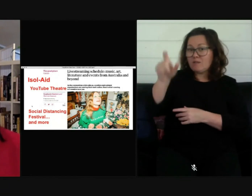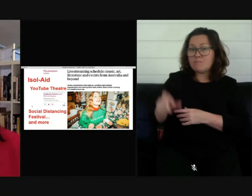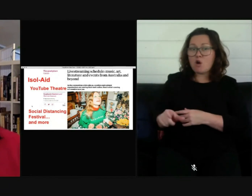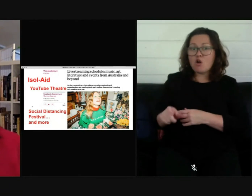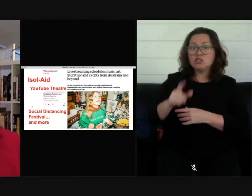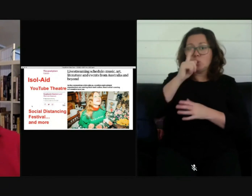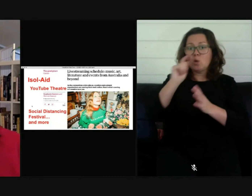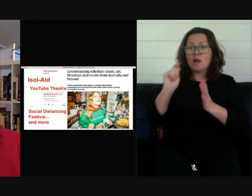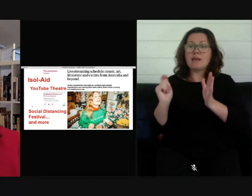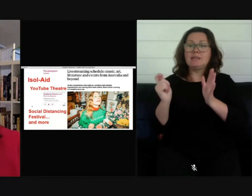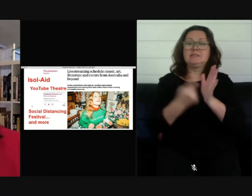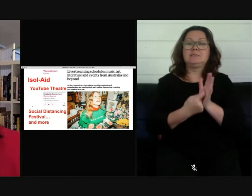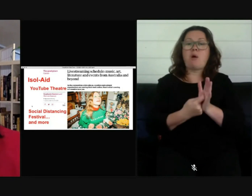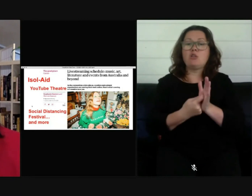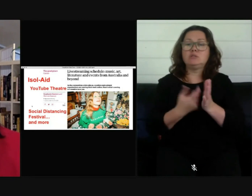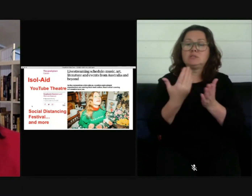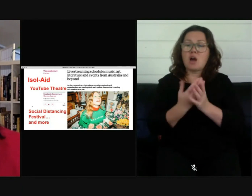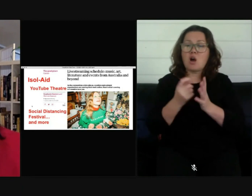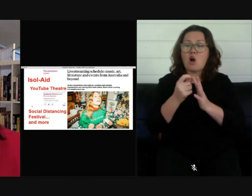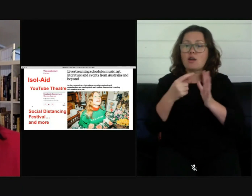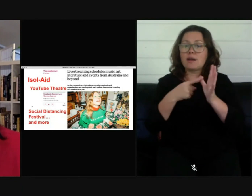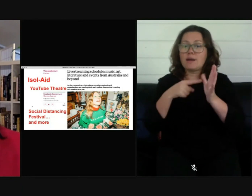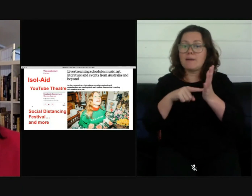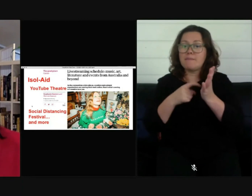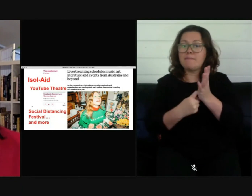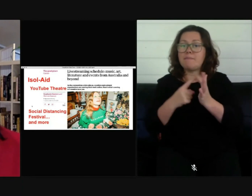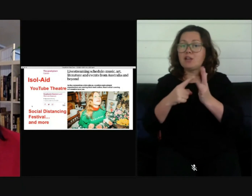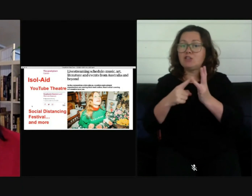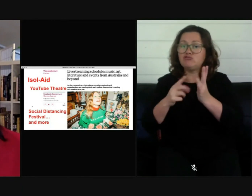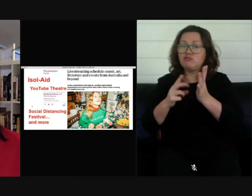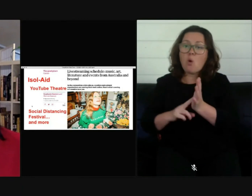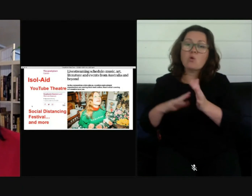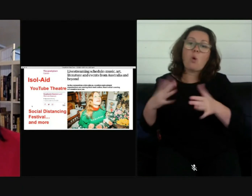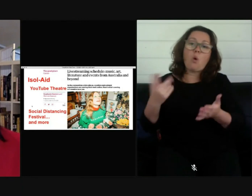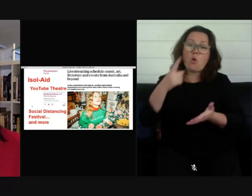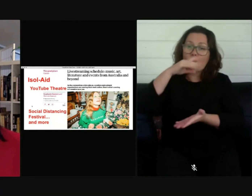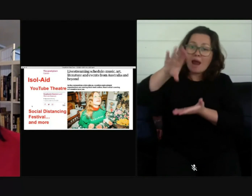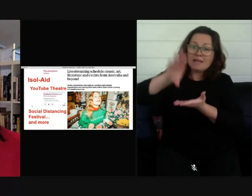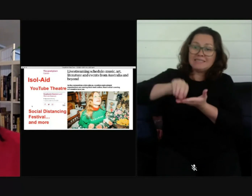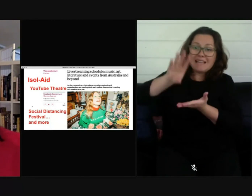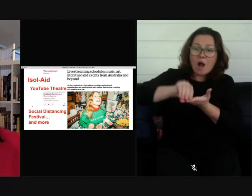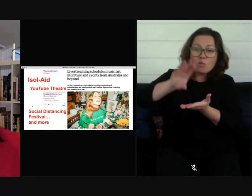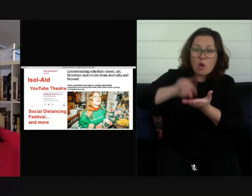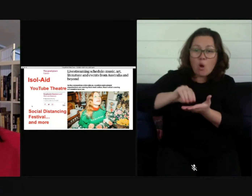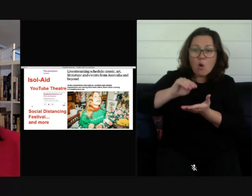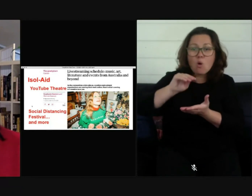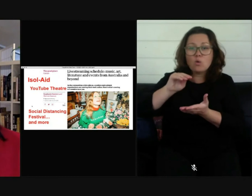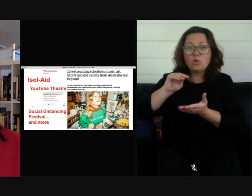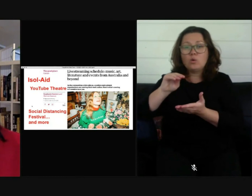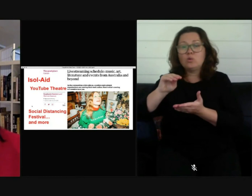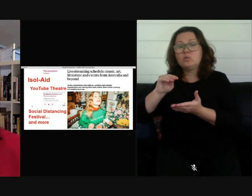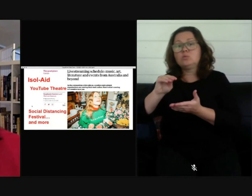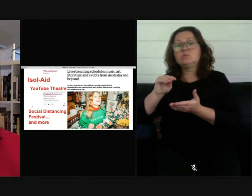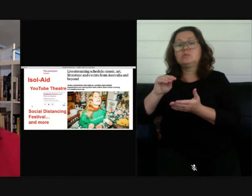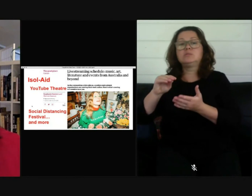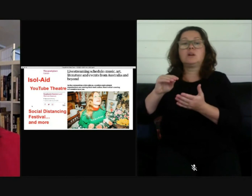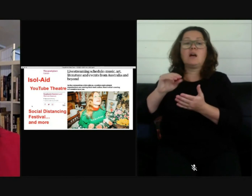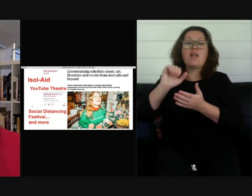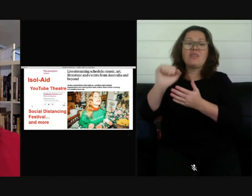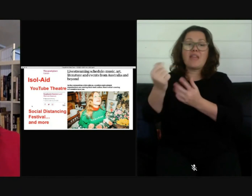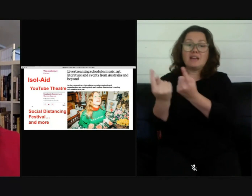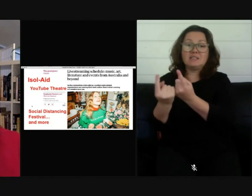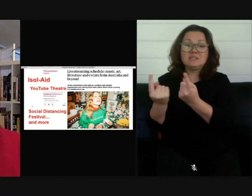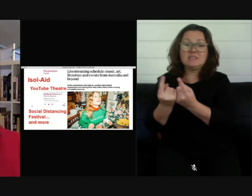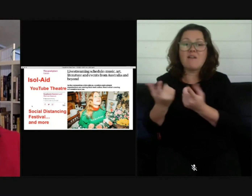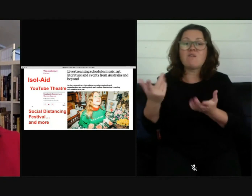or download the merchandise for, or pay for their workshops or their webinars. If they are being clever enough